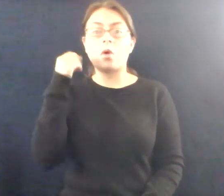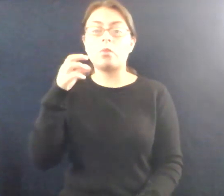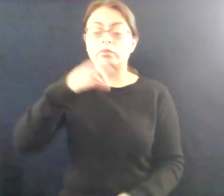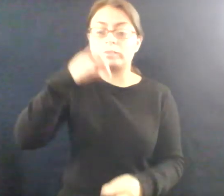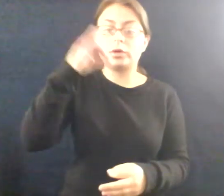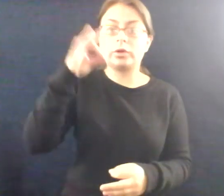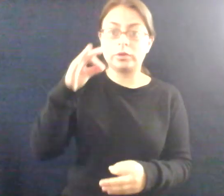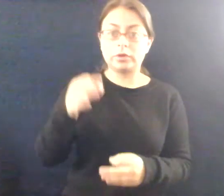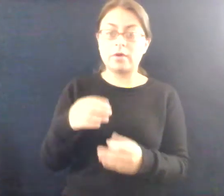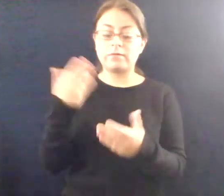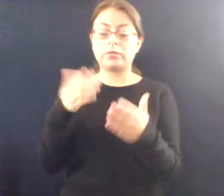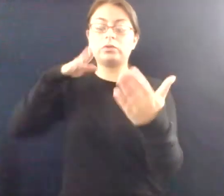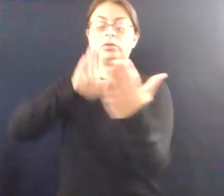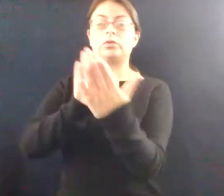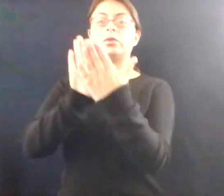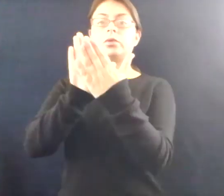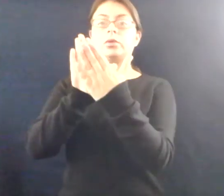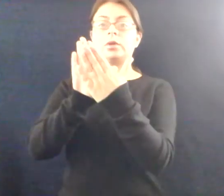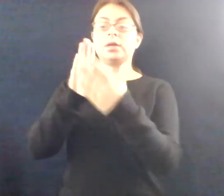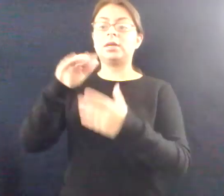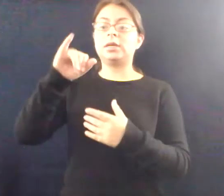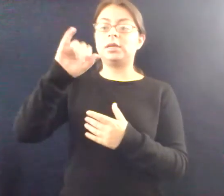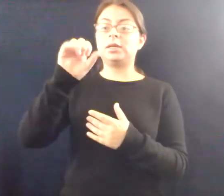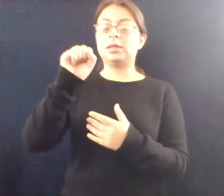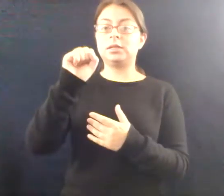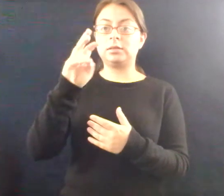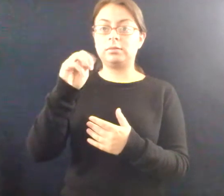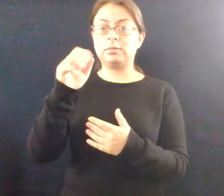the Isthmus of Panama.